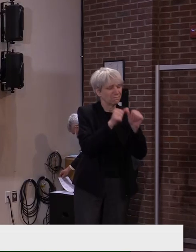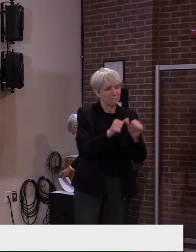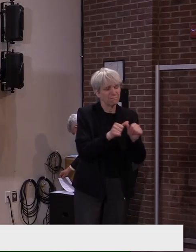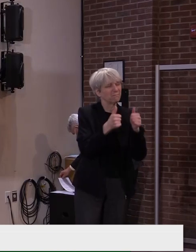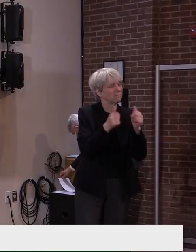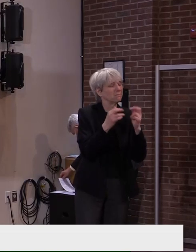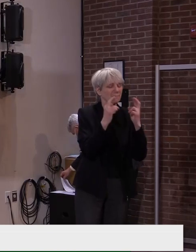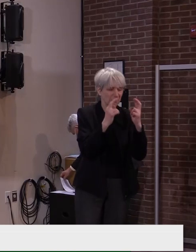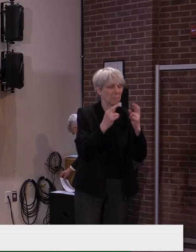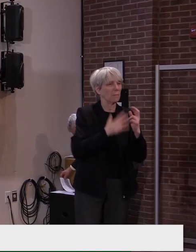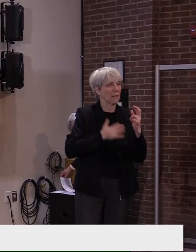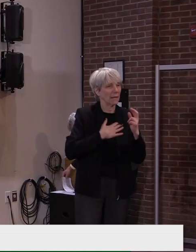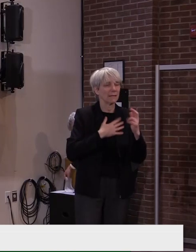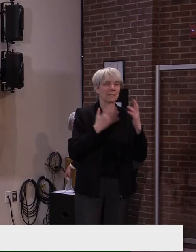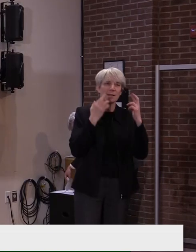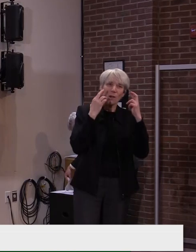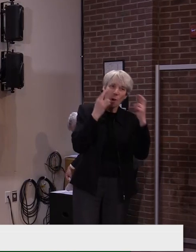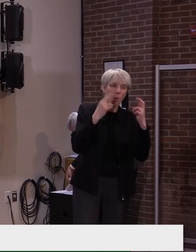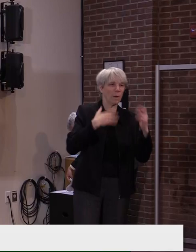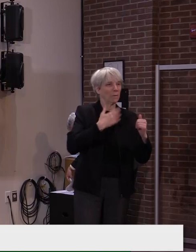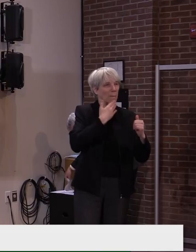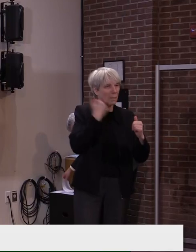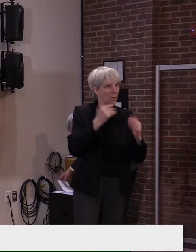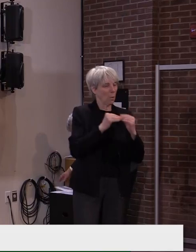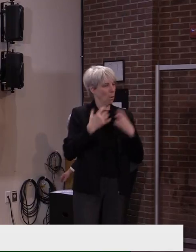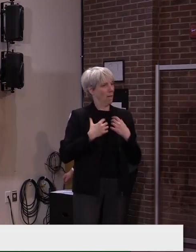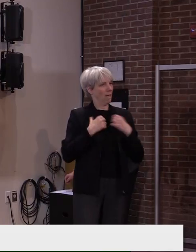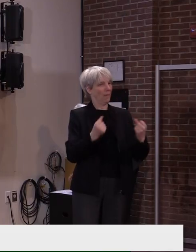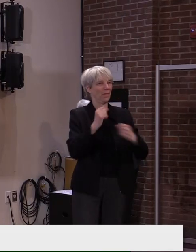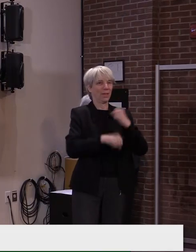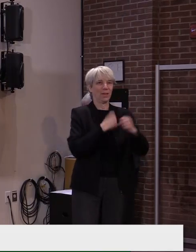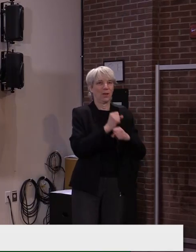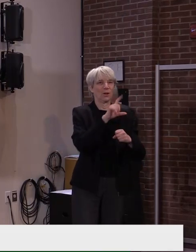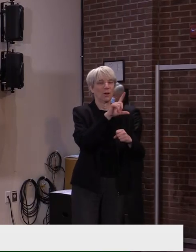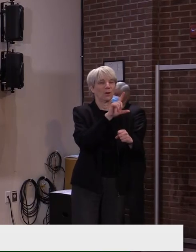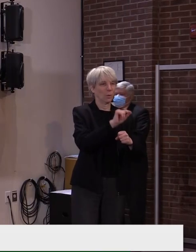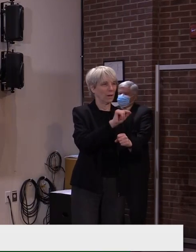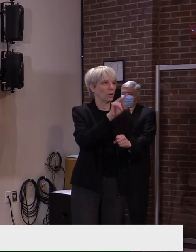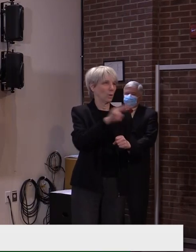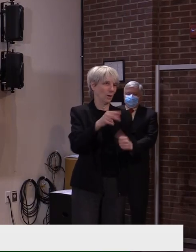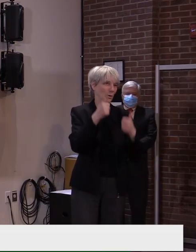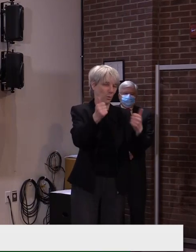healthy 2022 for us all.